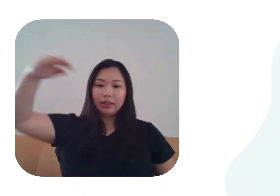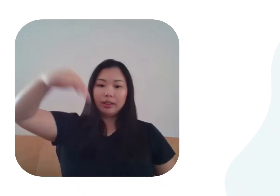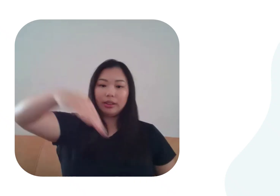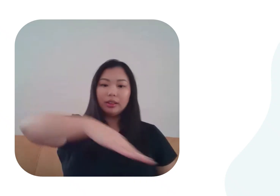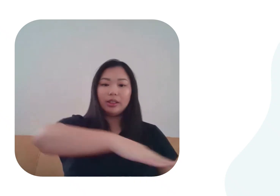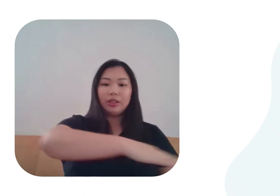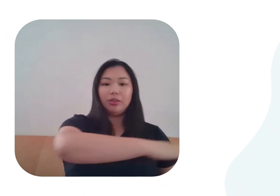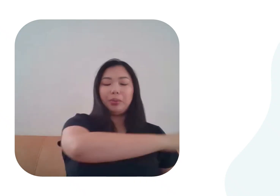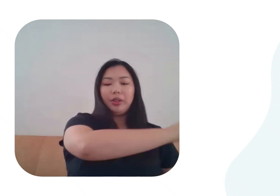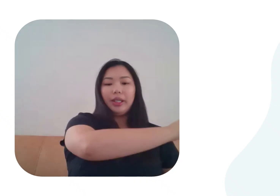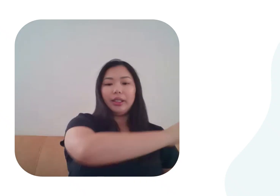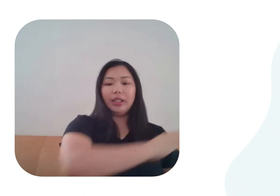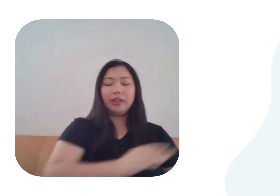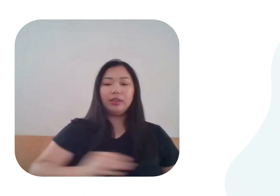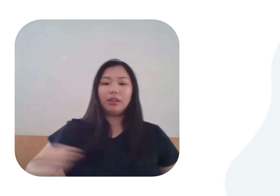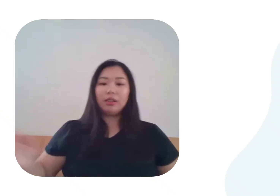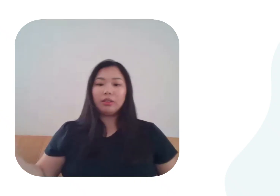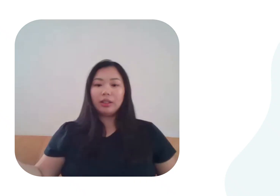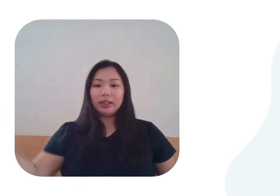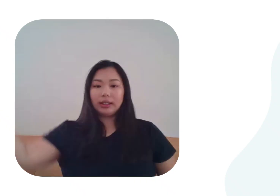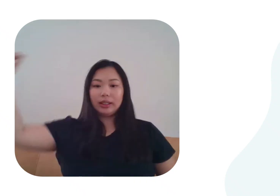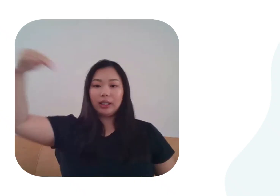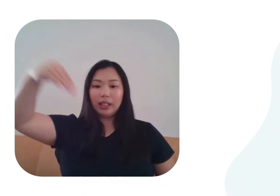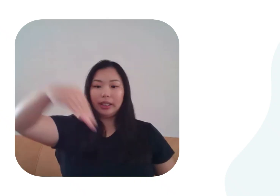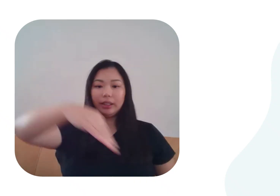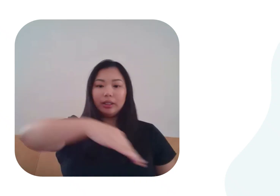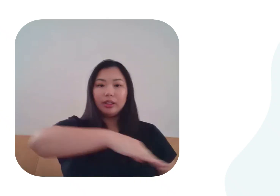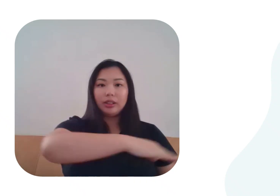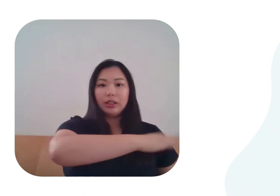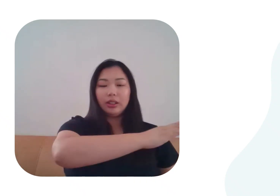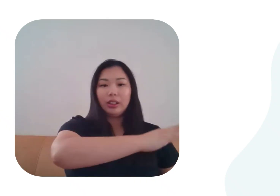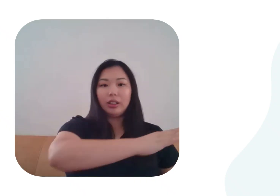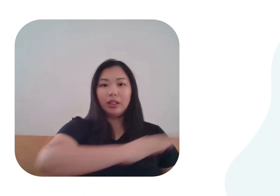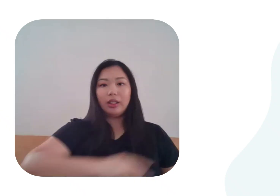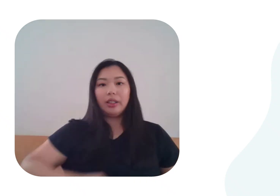Slide, swoop your hand down, slide.